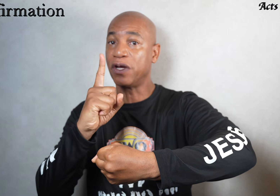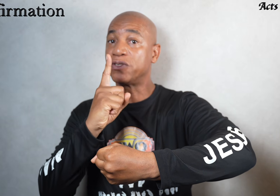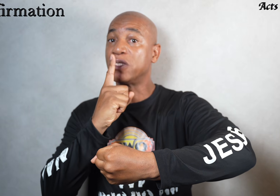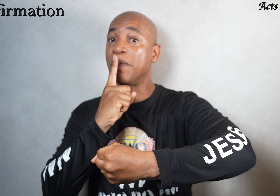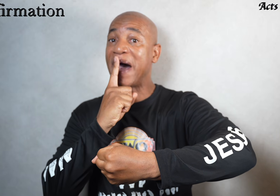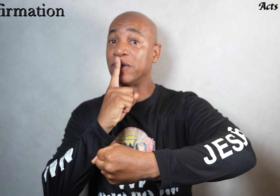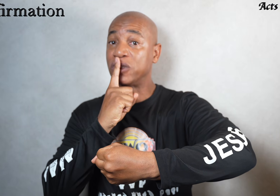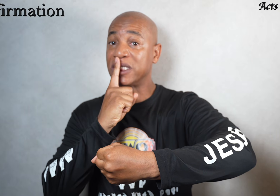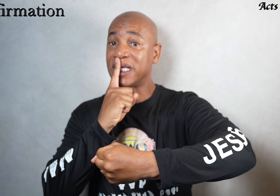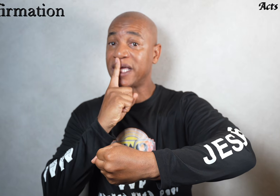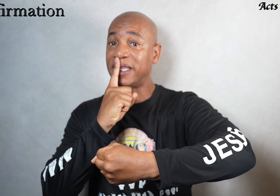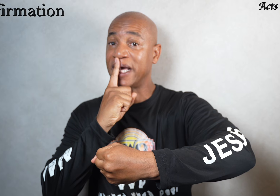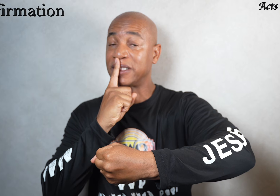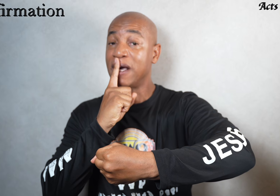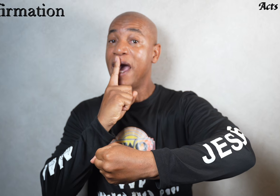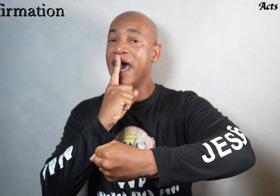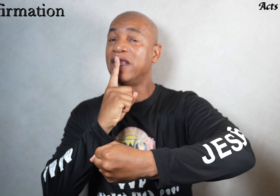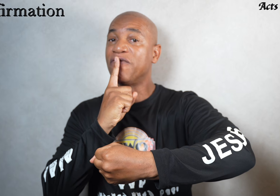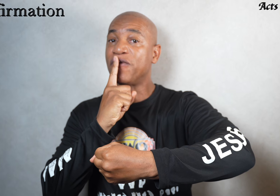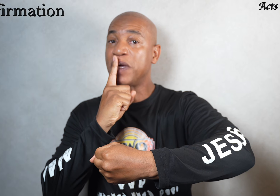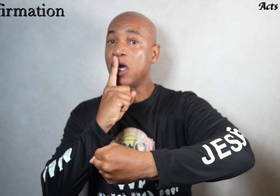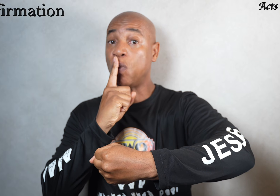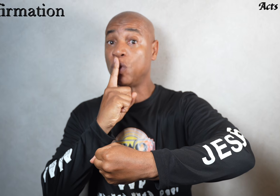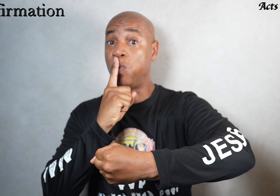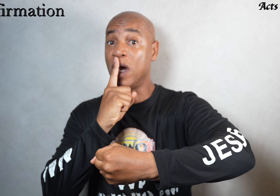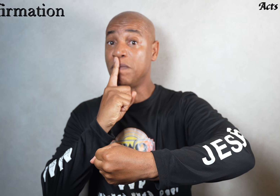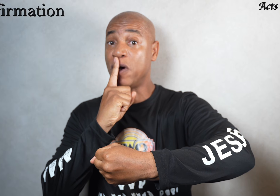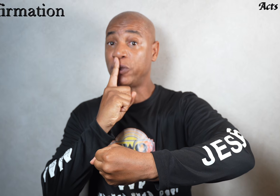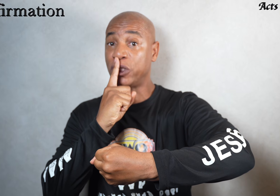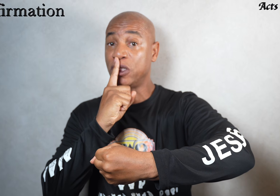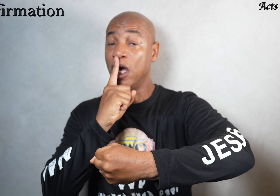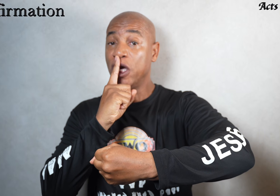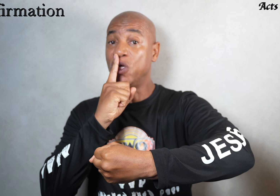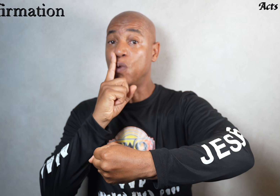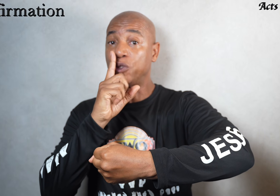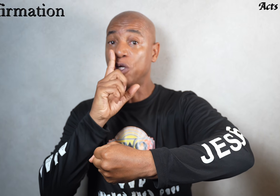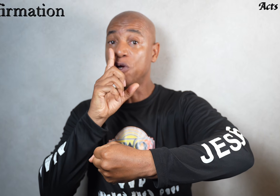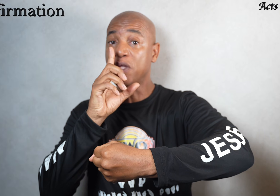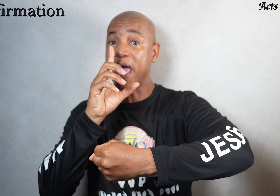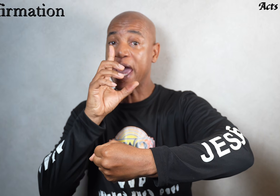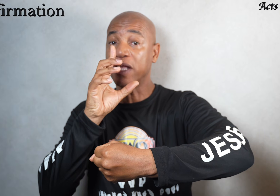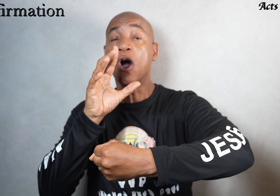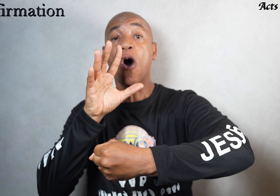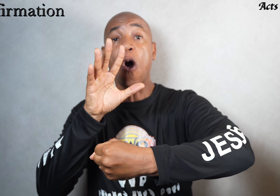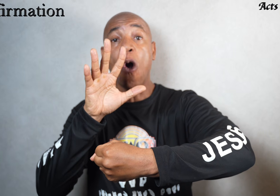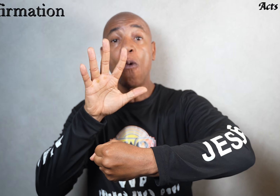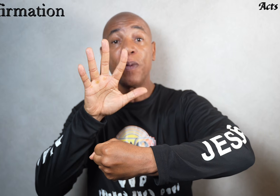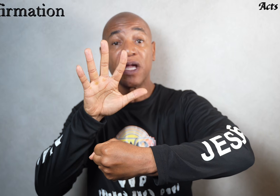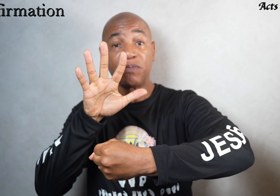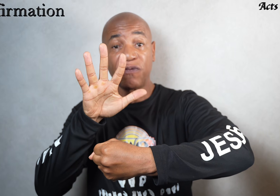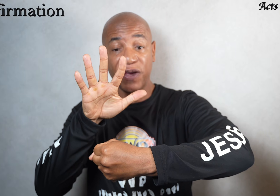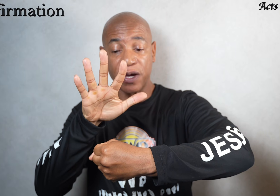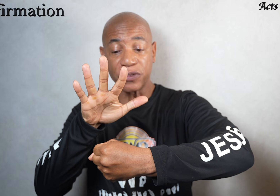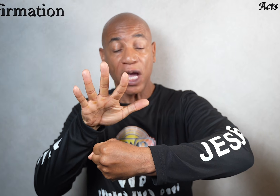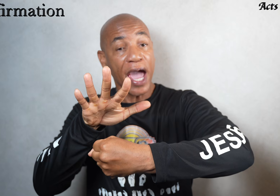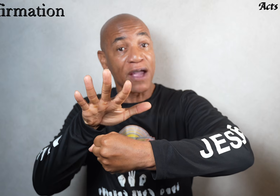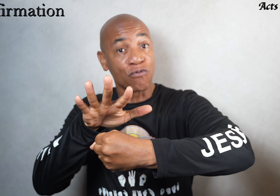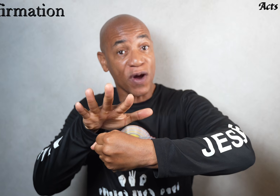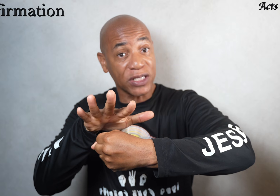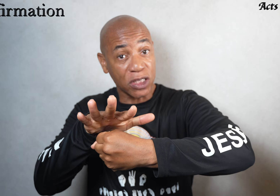to the mouth just like this. And then from here with one motion, you will turn the hand, open up the fingers, and rest them